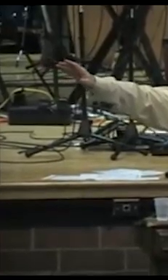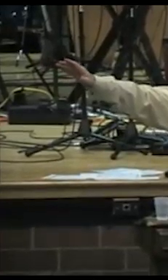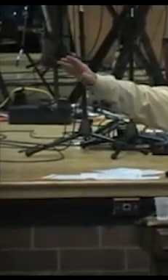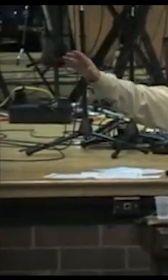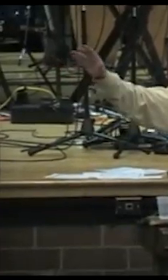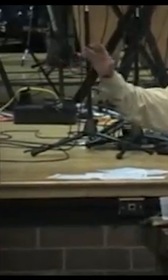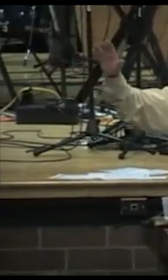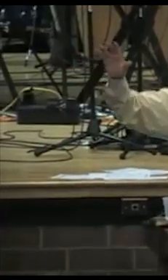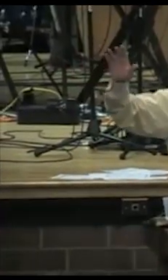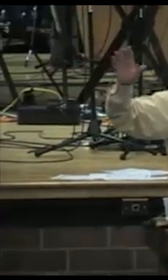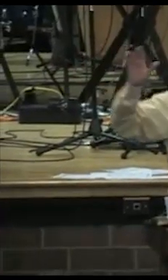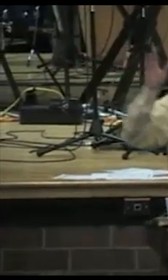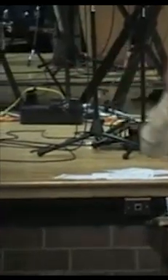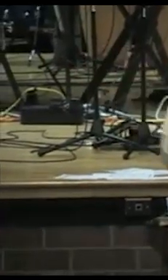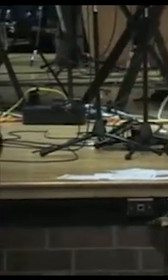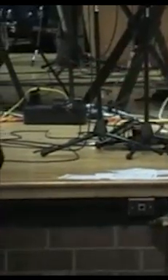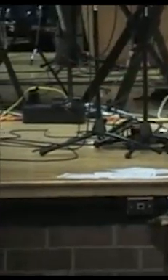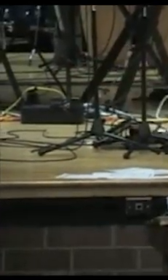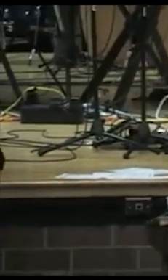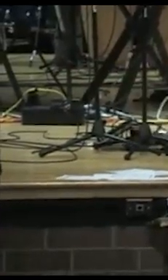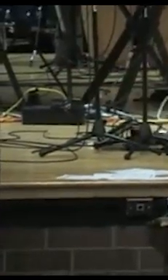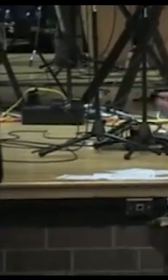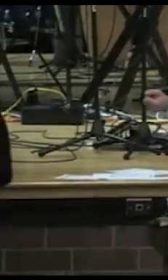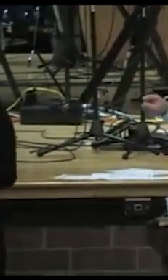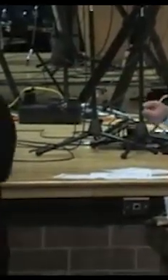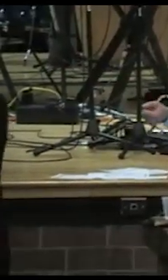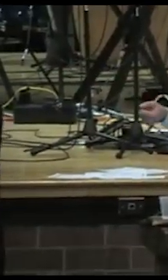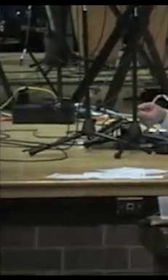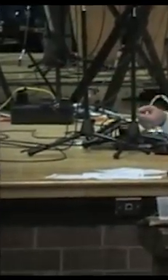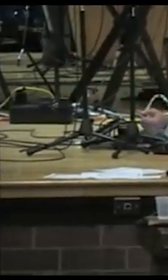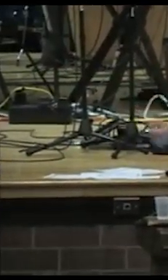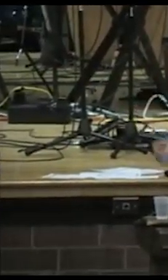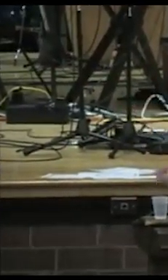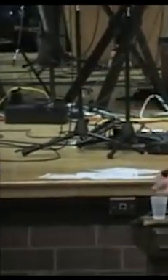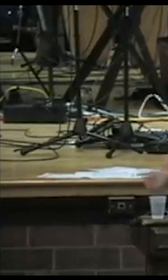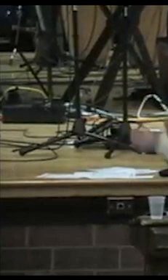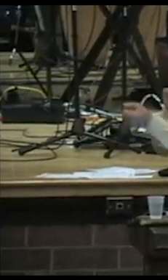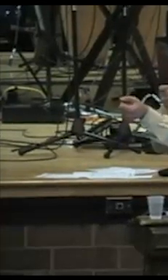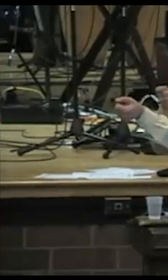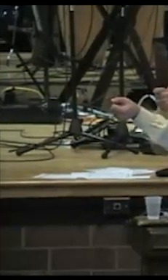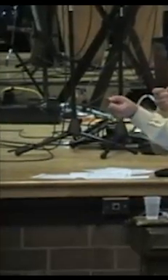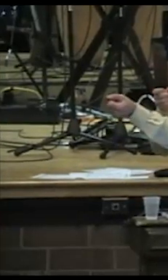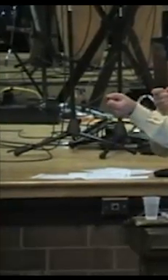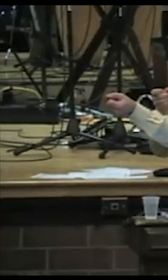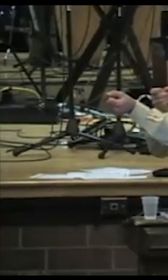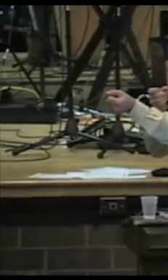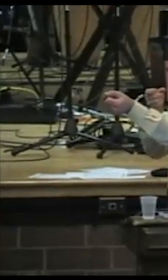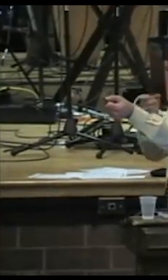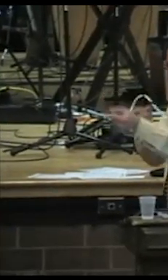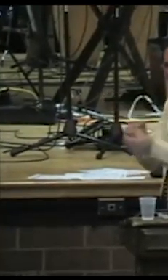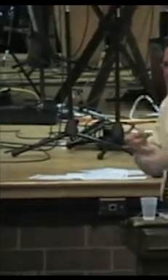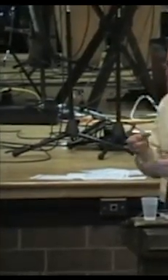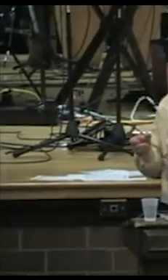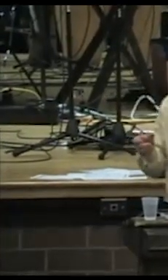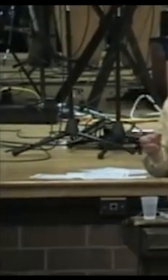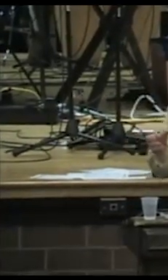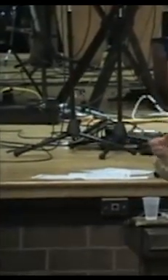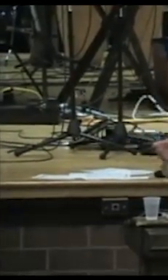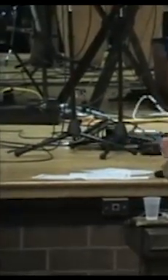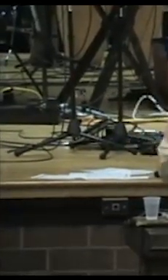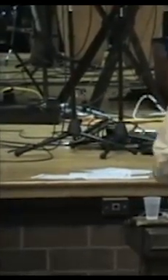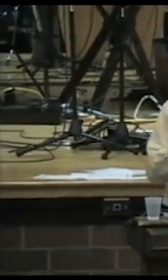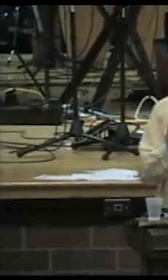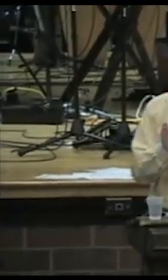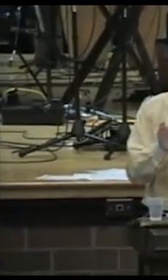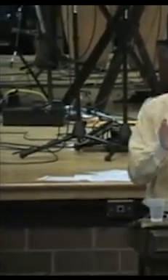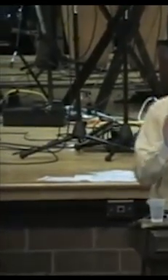okay? And if I had a 22, however, Jake, watch out. Now you know how that little deer, cute deer feels. But if